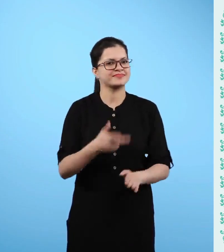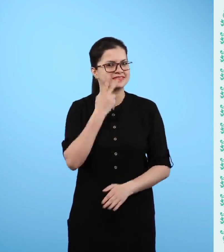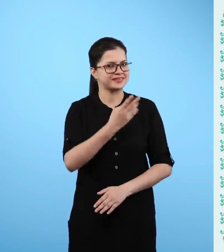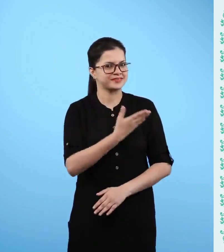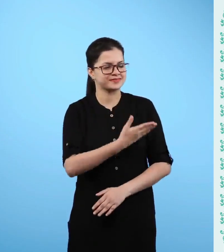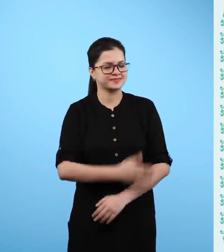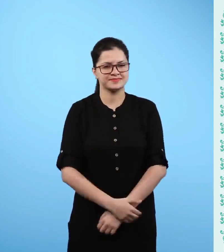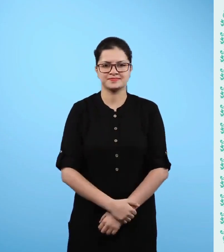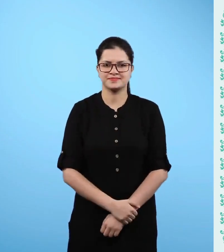color.